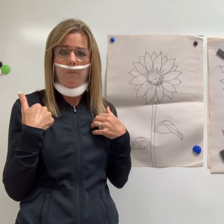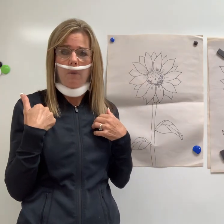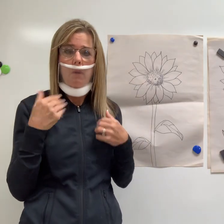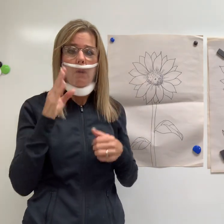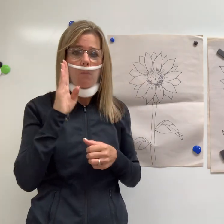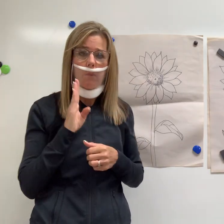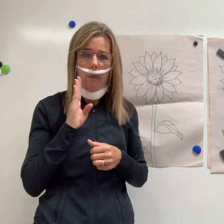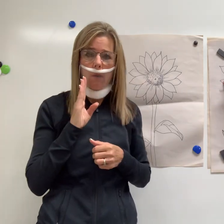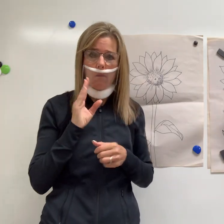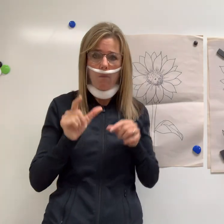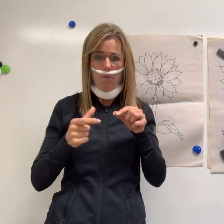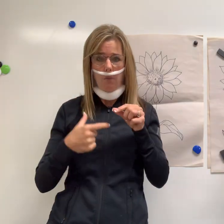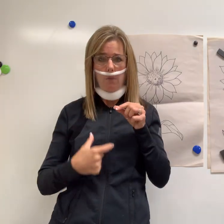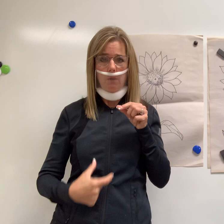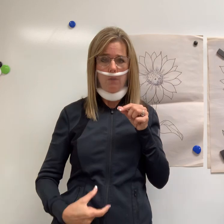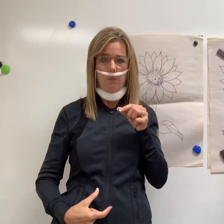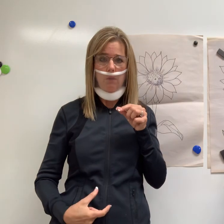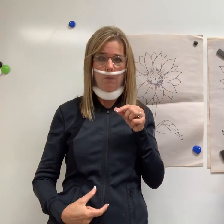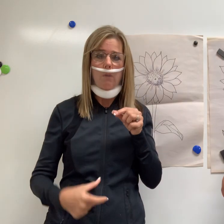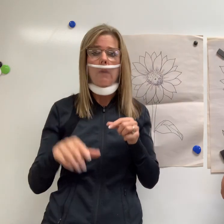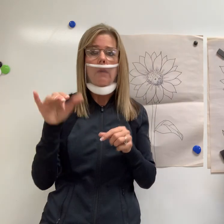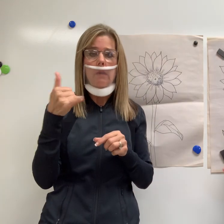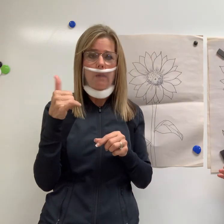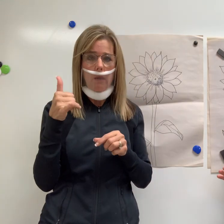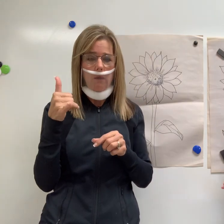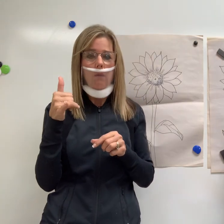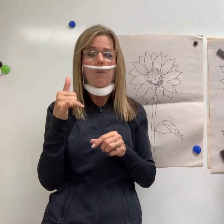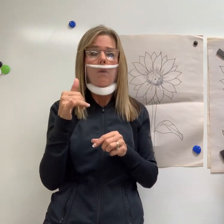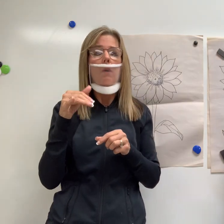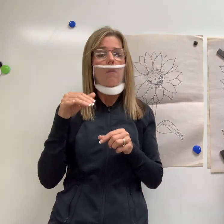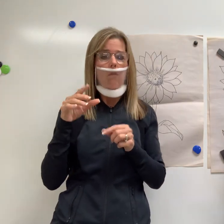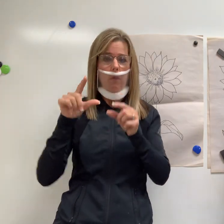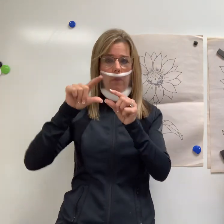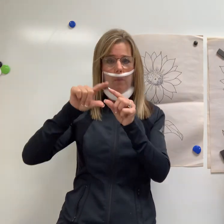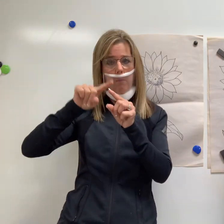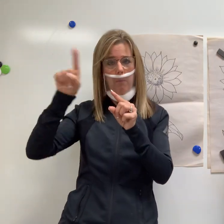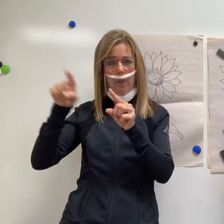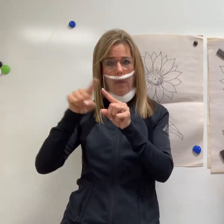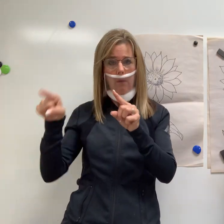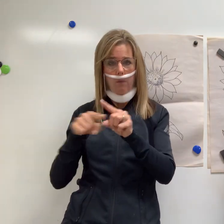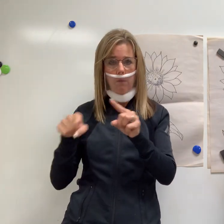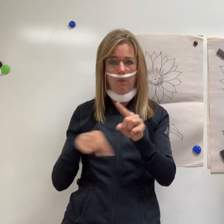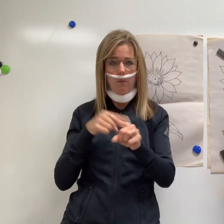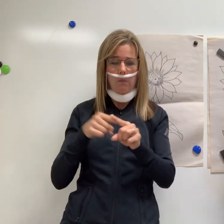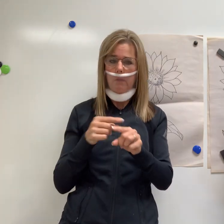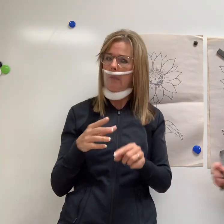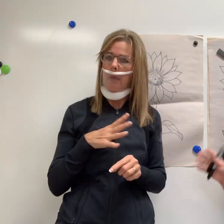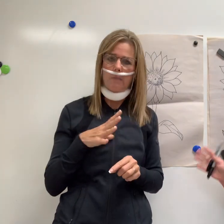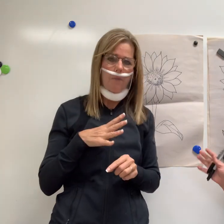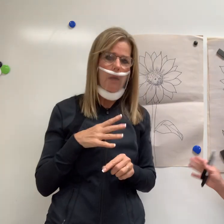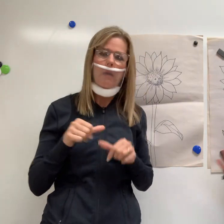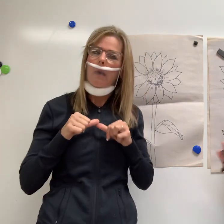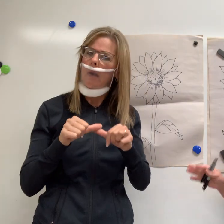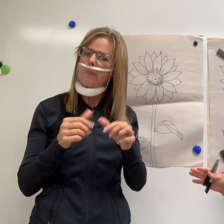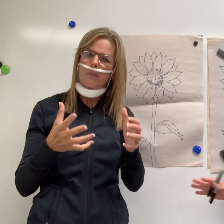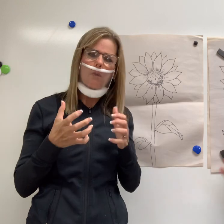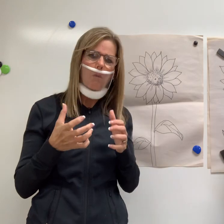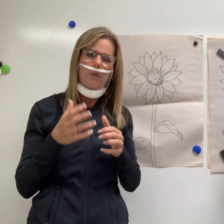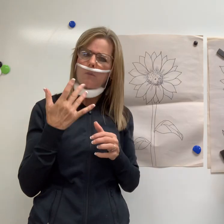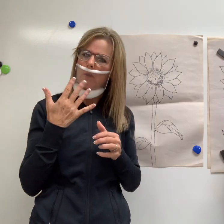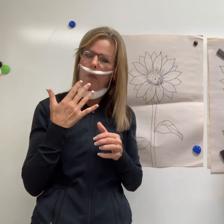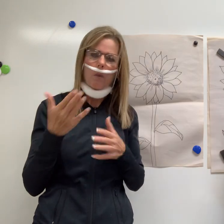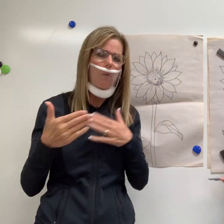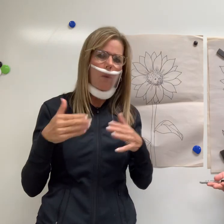you might not have brown for the center and yellow for the petals. That is fine. I want you to still color. And we'll talk more about coloring techniques later,